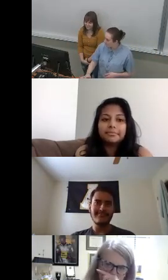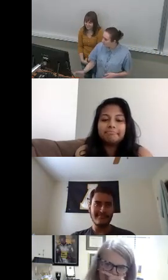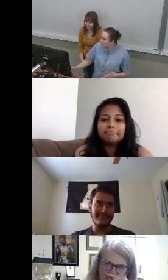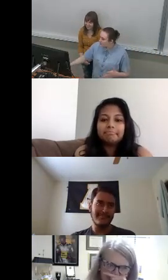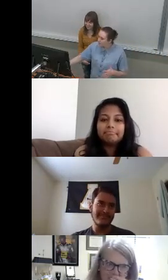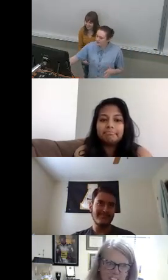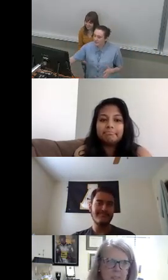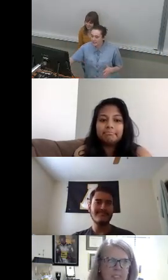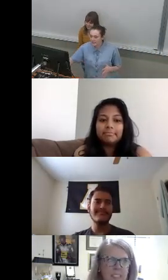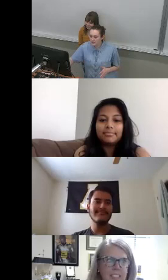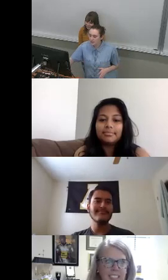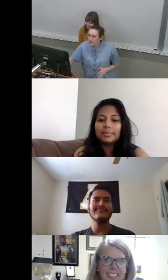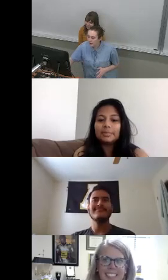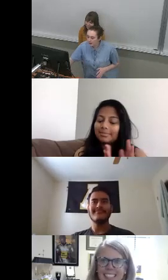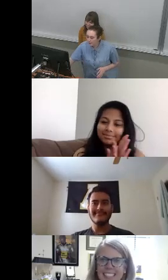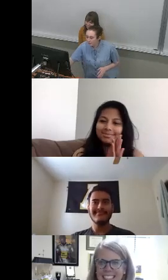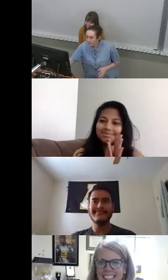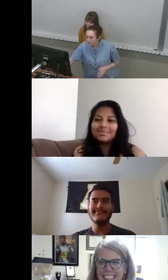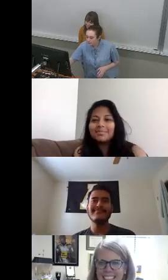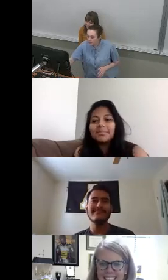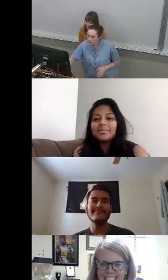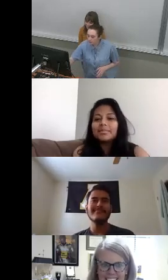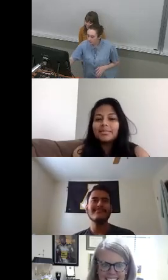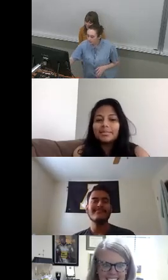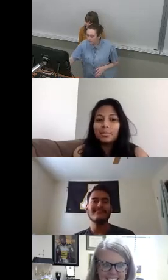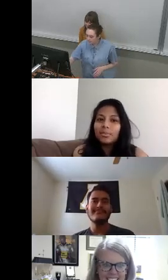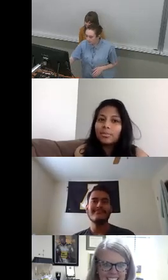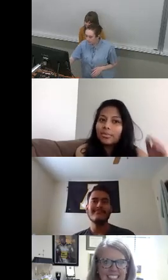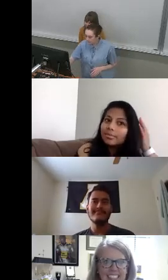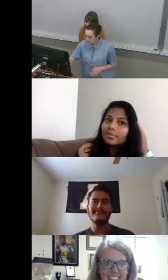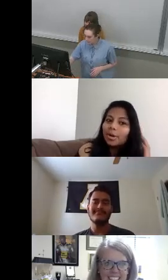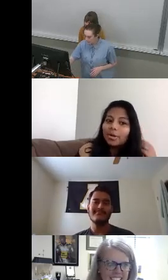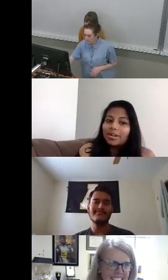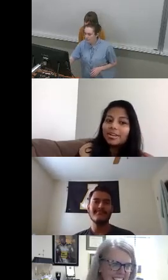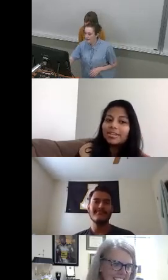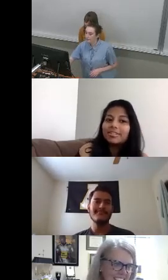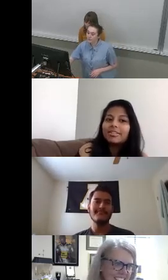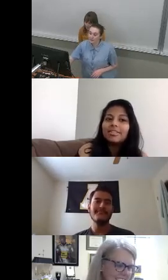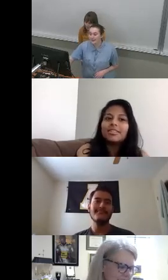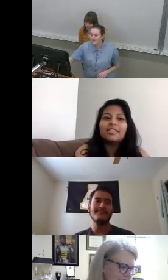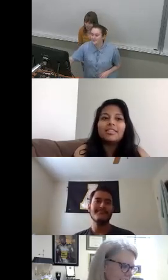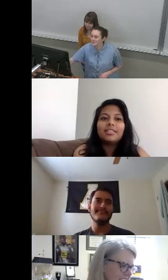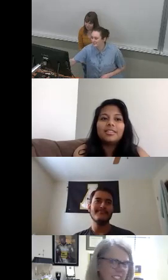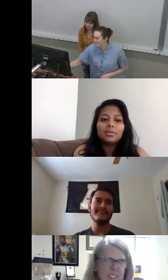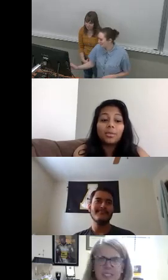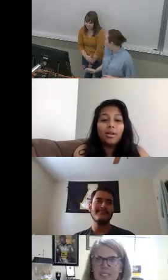Yep. Those are our signs. We're going to do a really quick review, and then we're going to play a